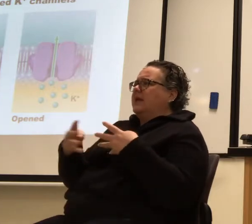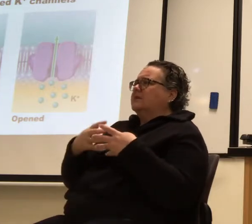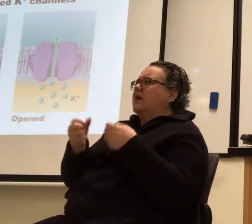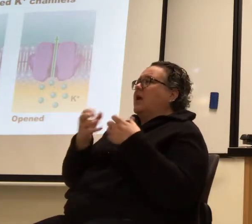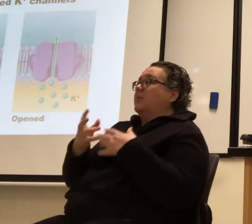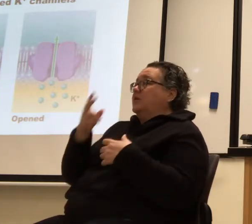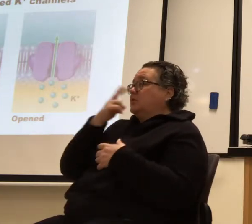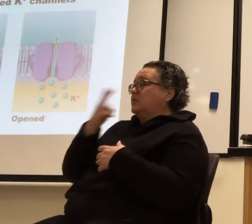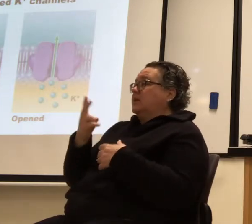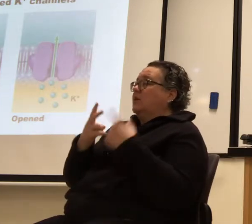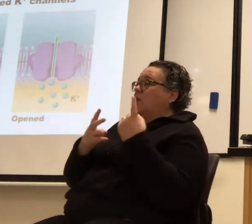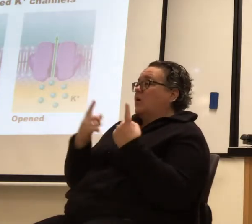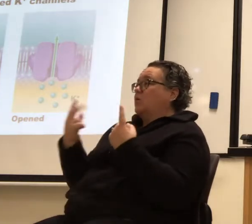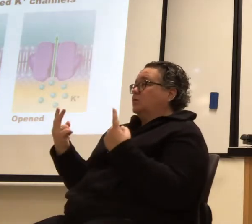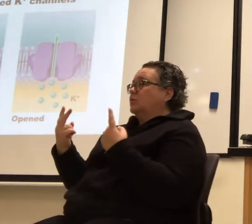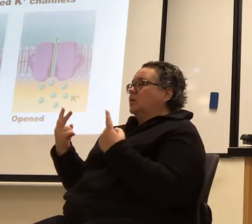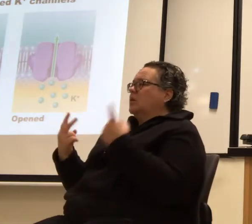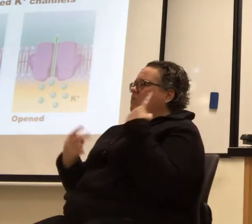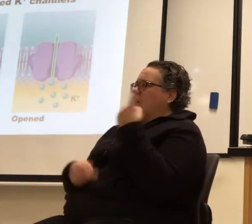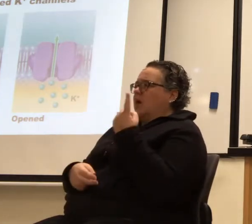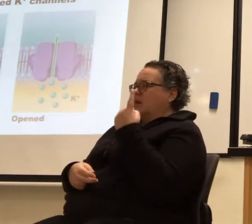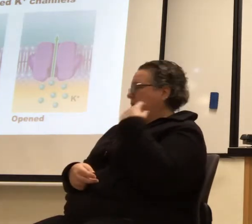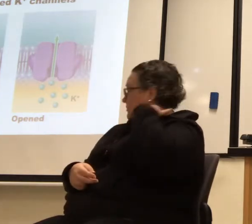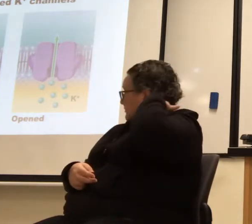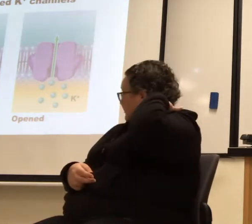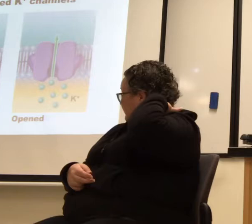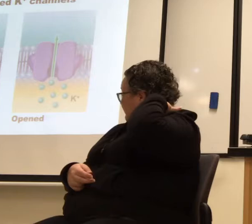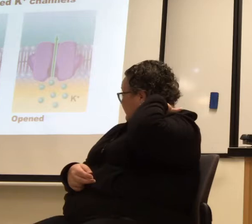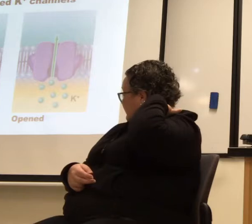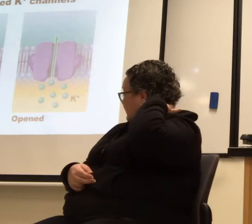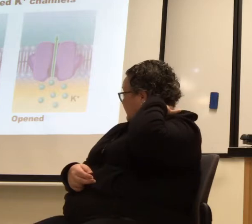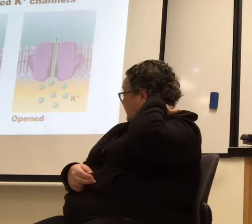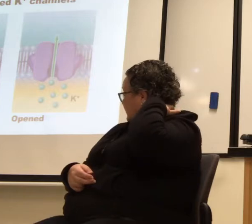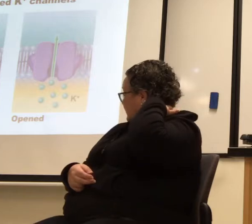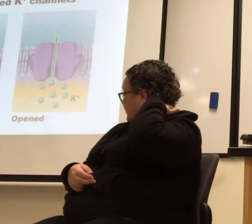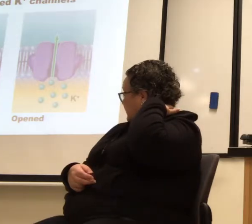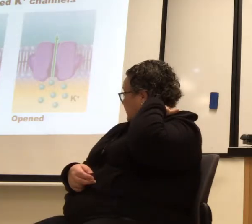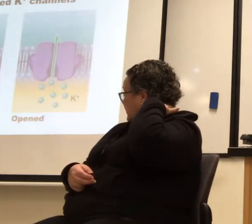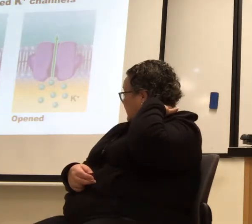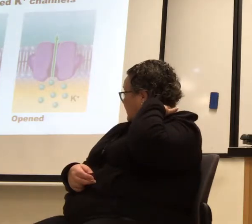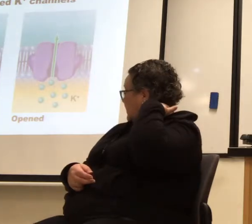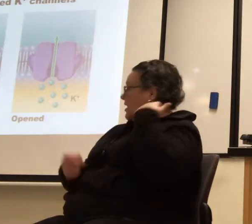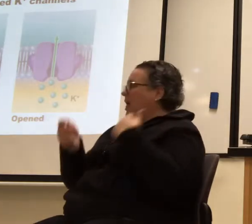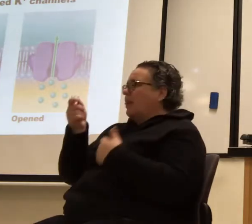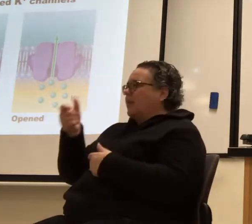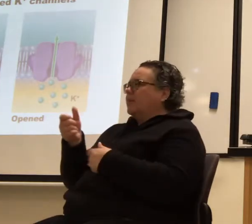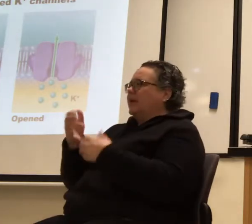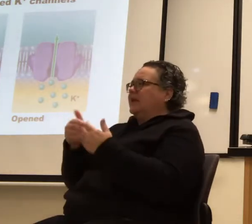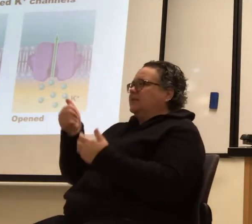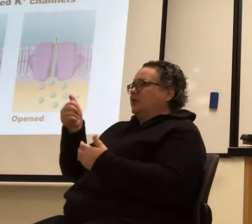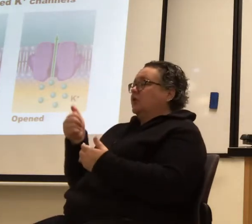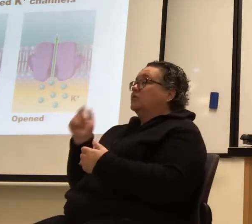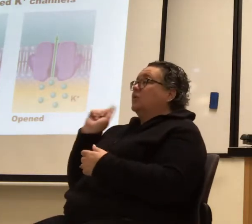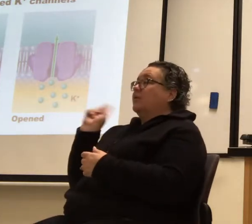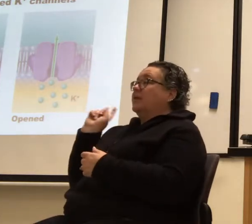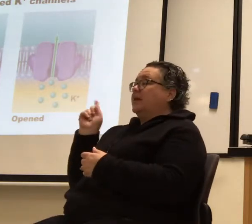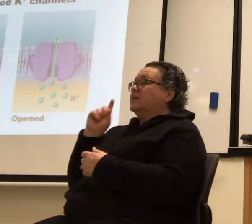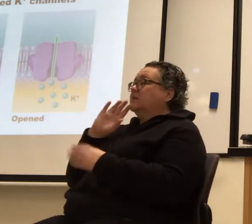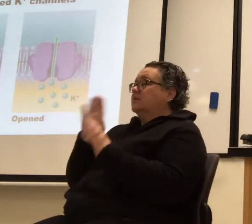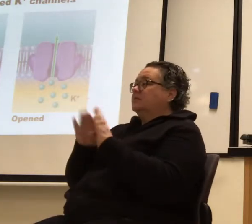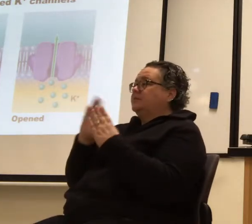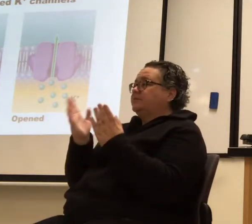two? There's just one gate. Okay, so I guess it's easier in that sense. So these open and close